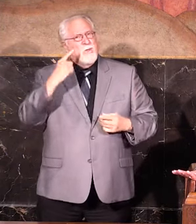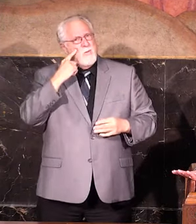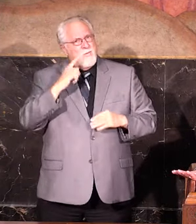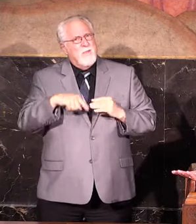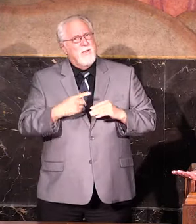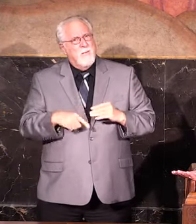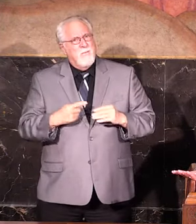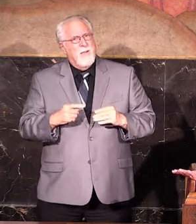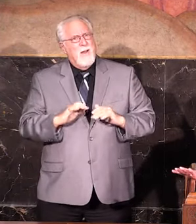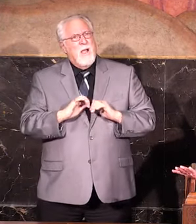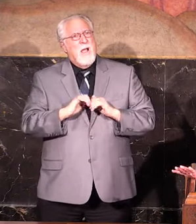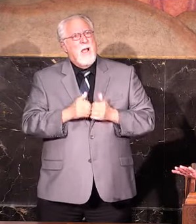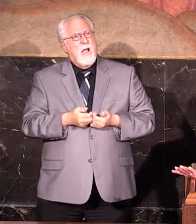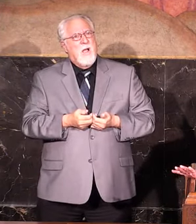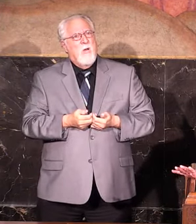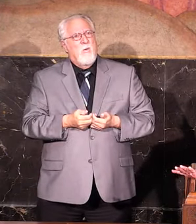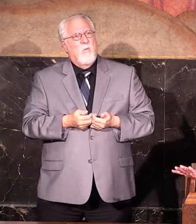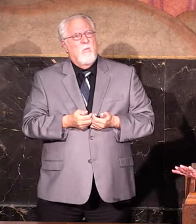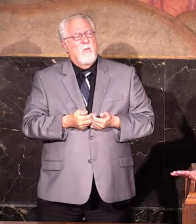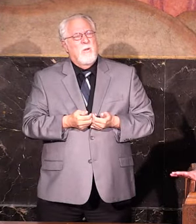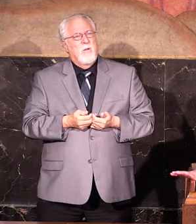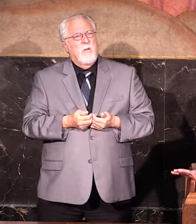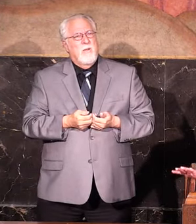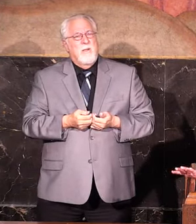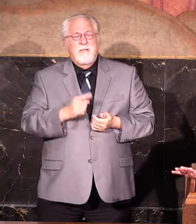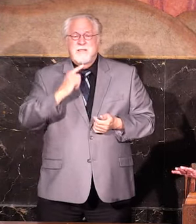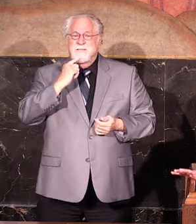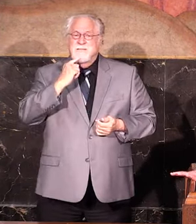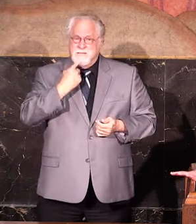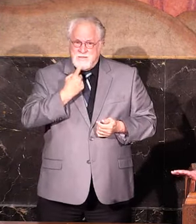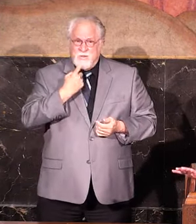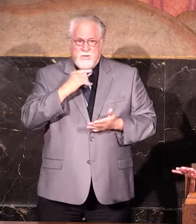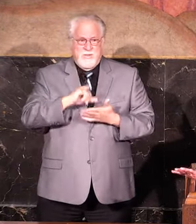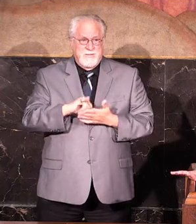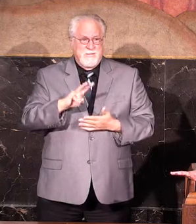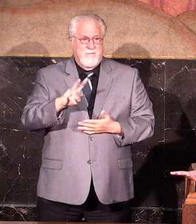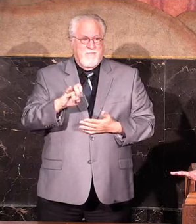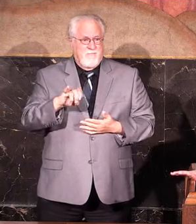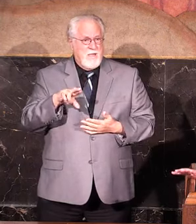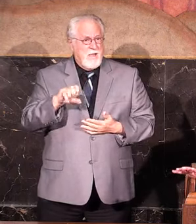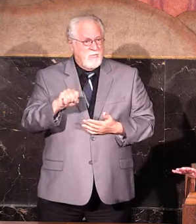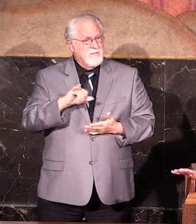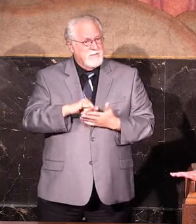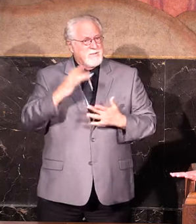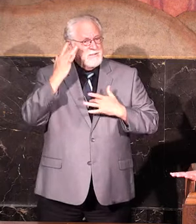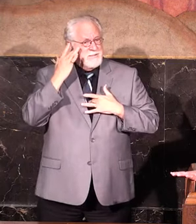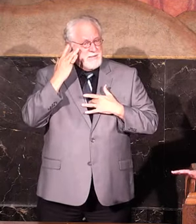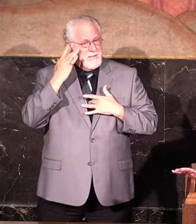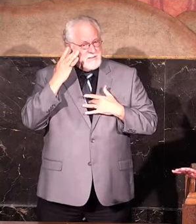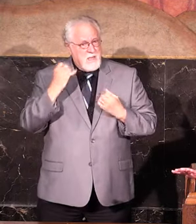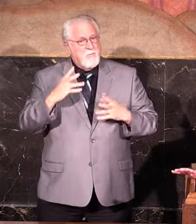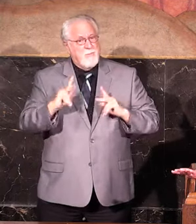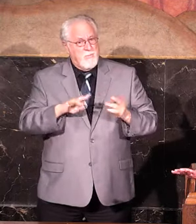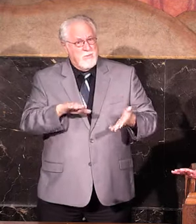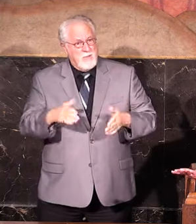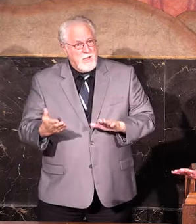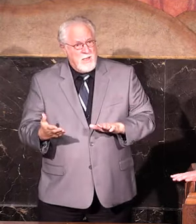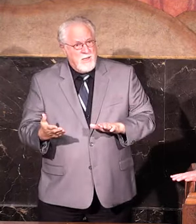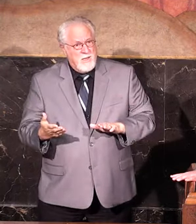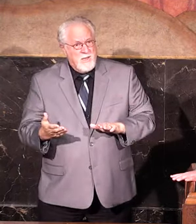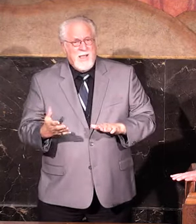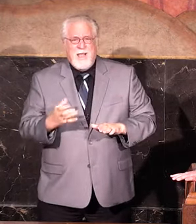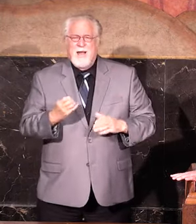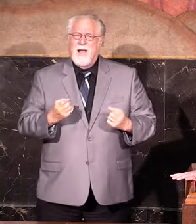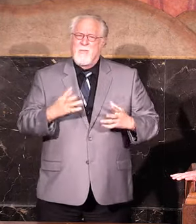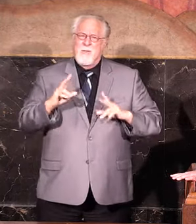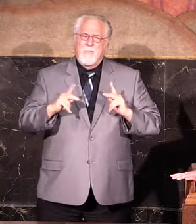about just how serious this virus is, this disease is, and how many people are dying from it, and how